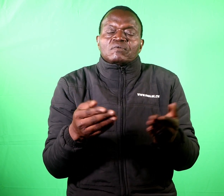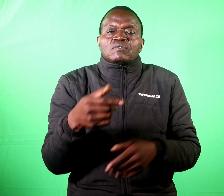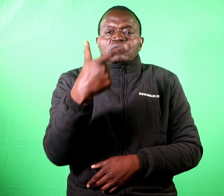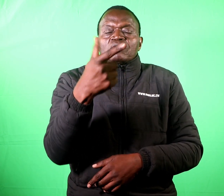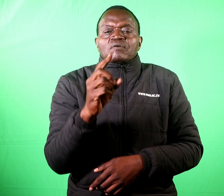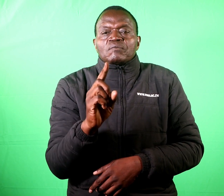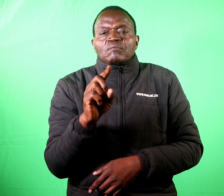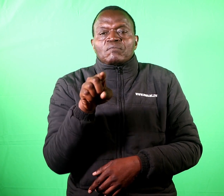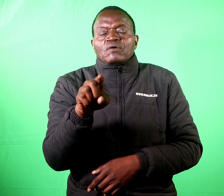7.9%,